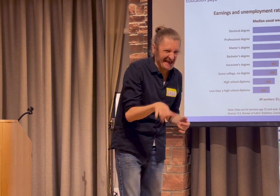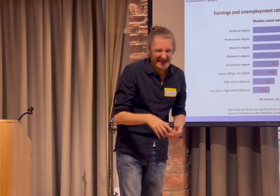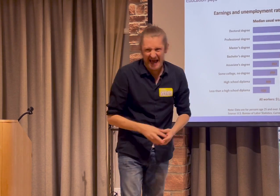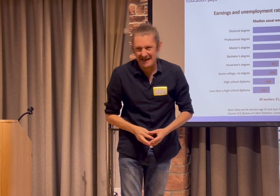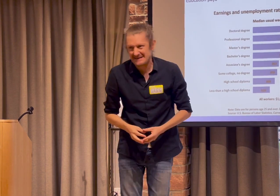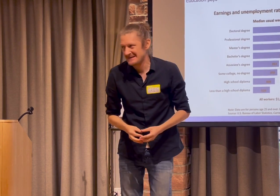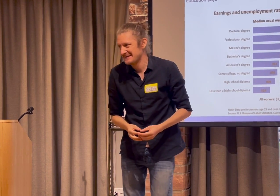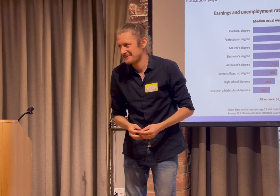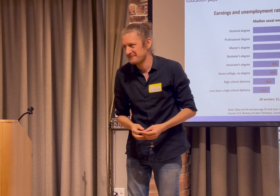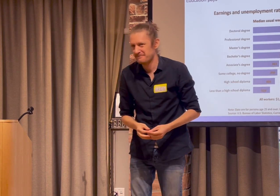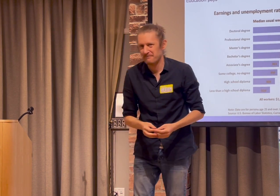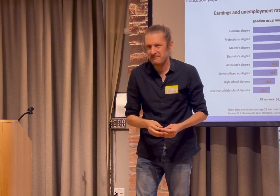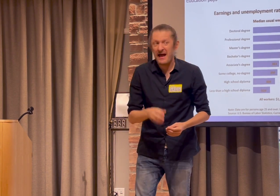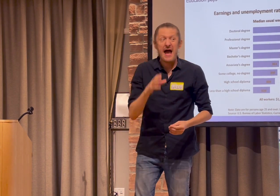That's not exactly how it works.